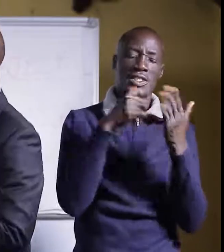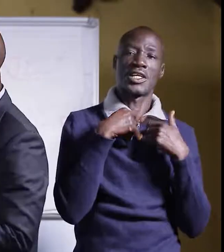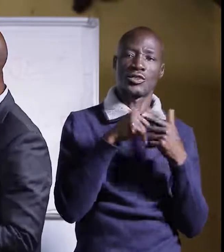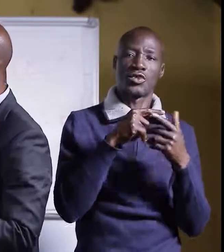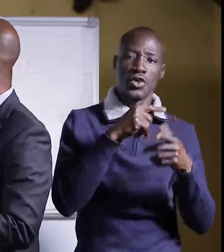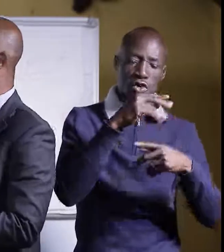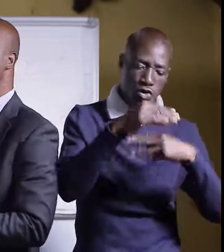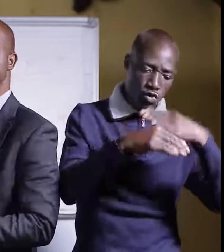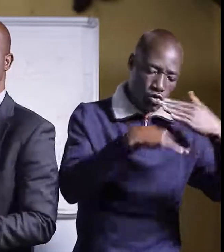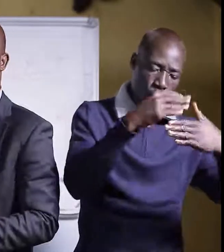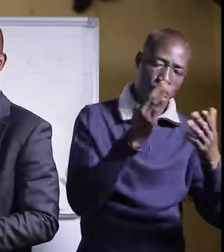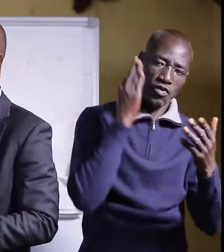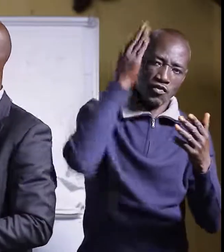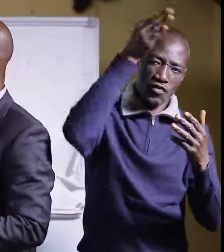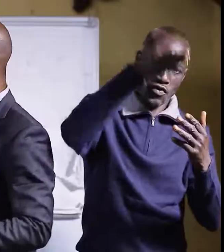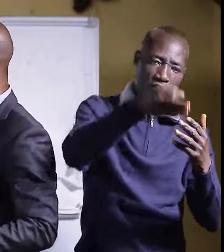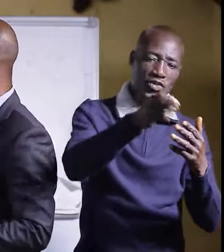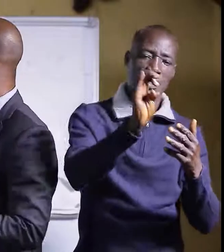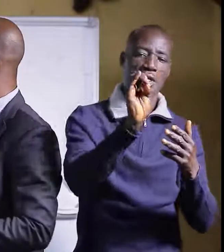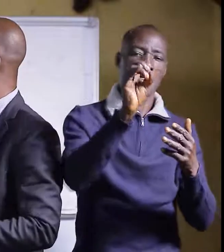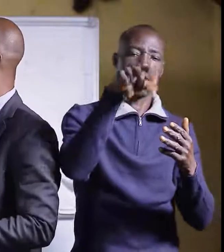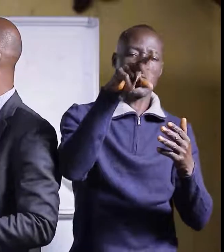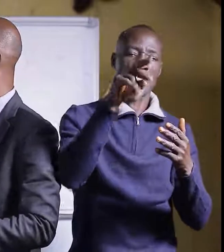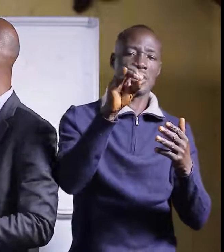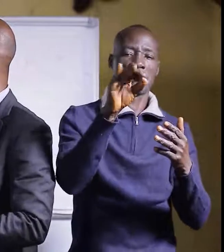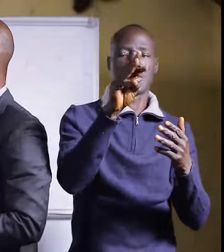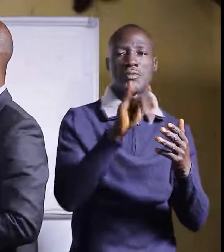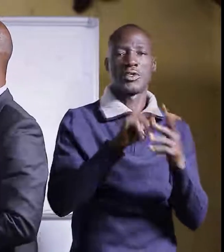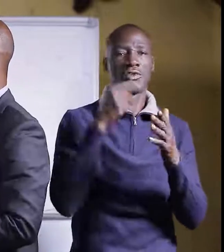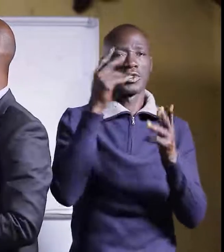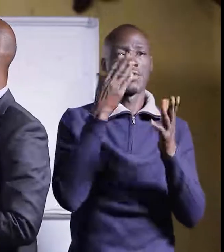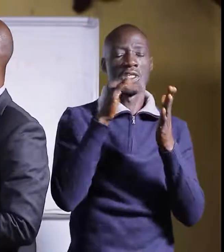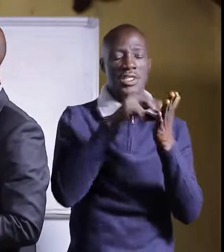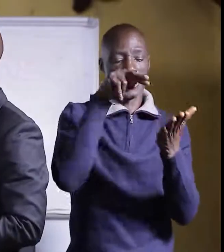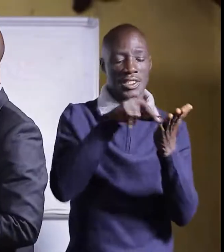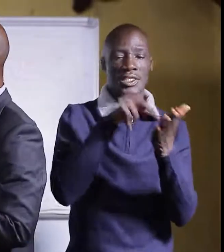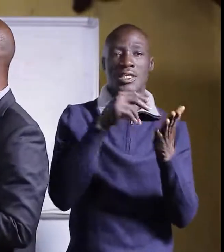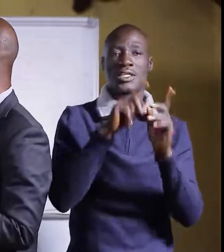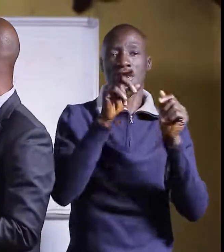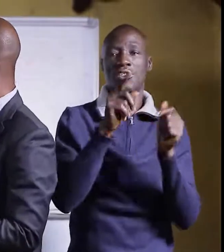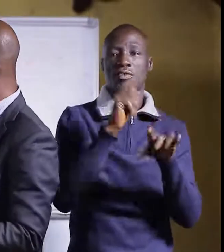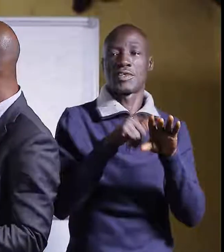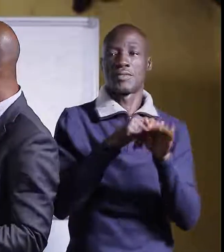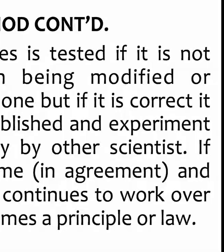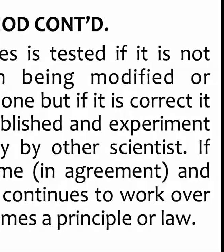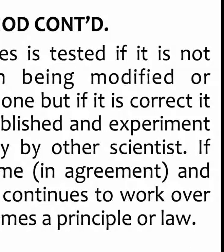undergo further experimentation to see whether it can stand the test of time. And we